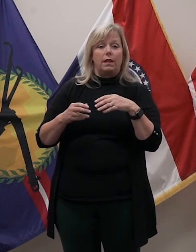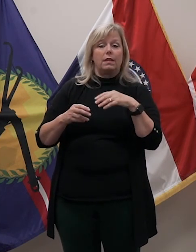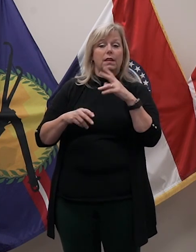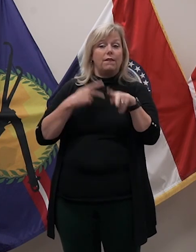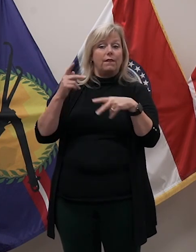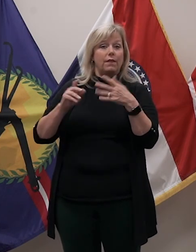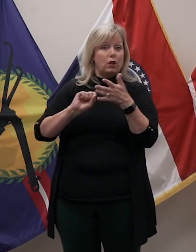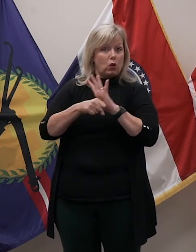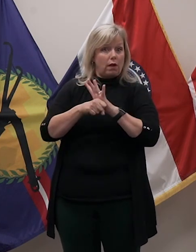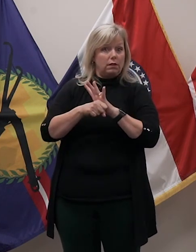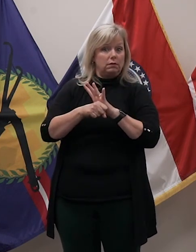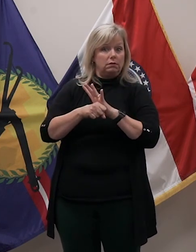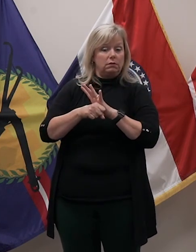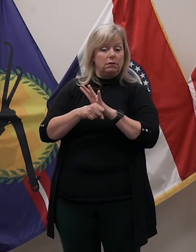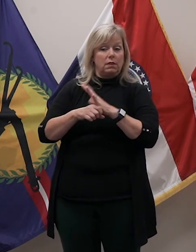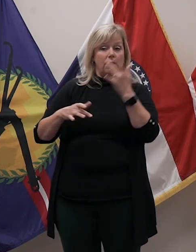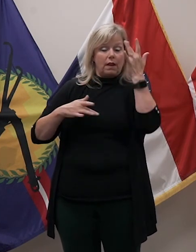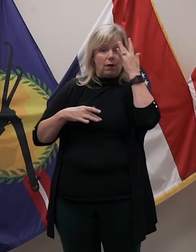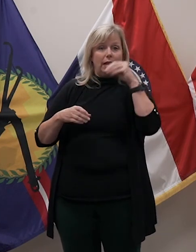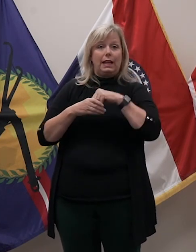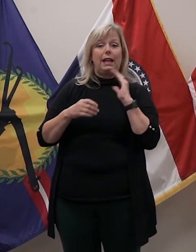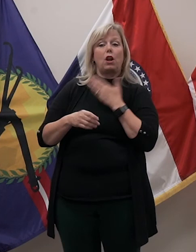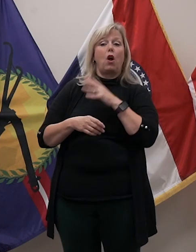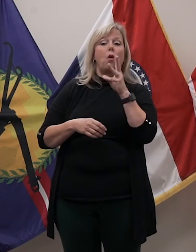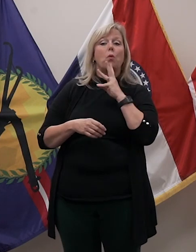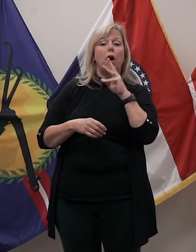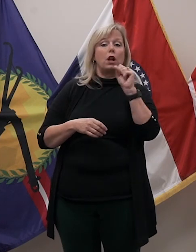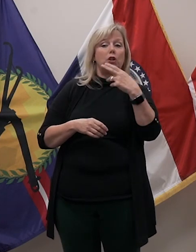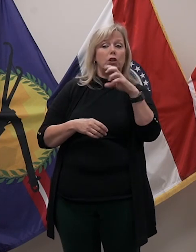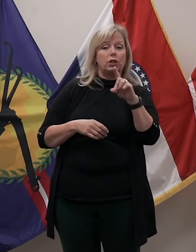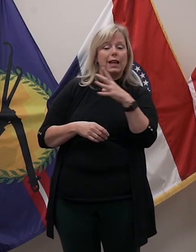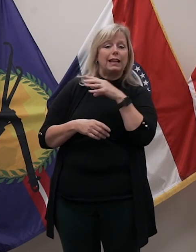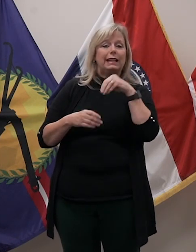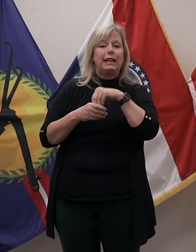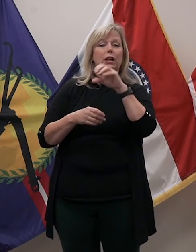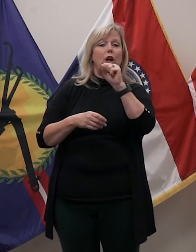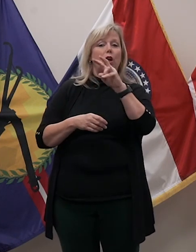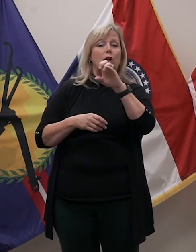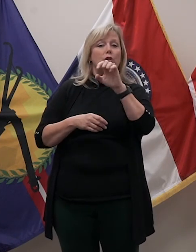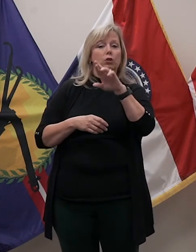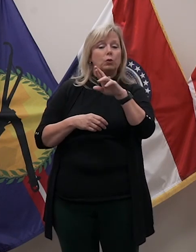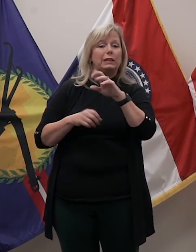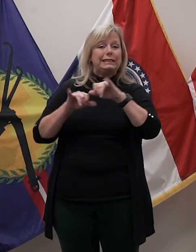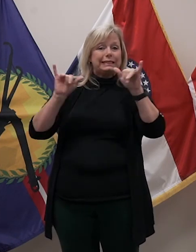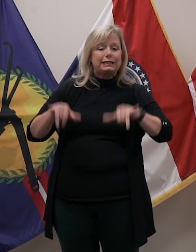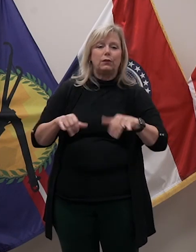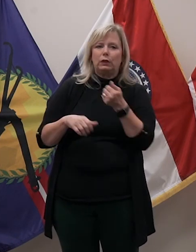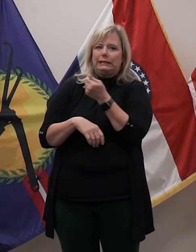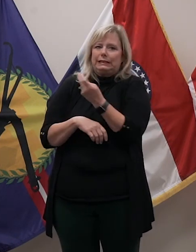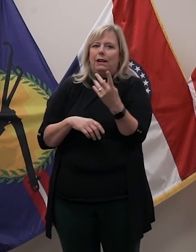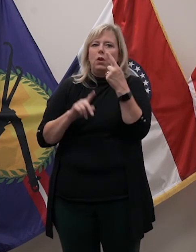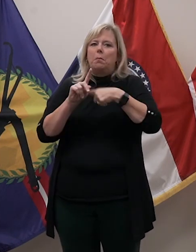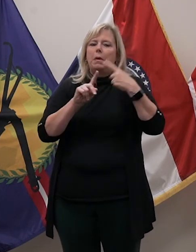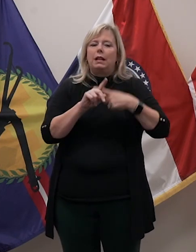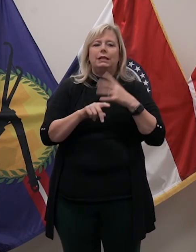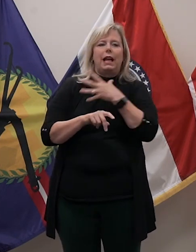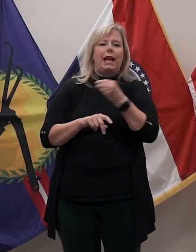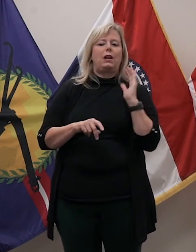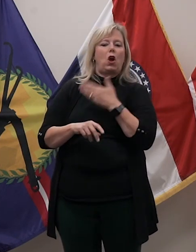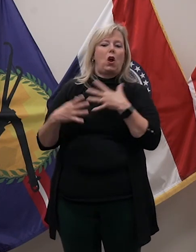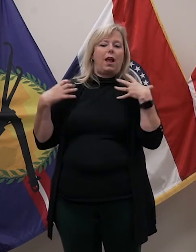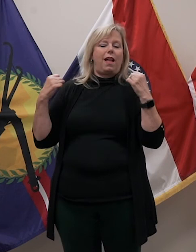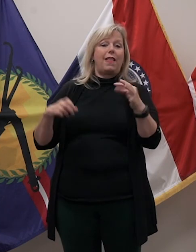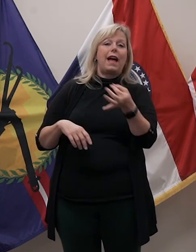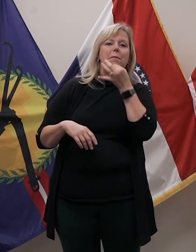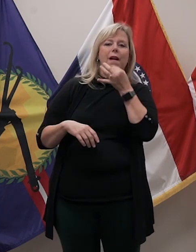the virus in our watershed and our sewer systems now for several months. And our health experts